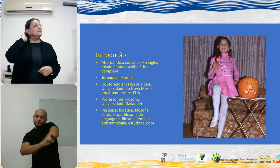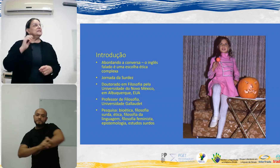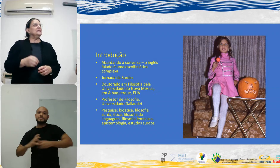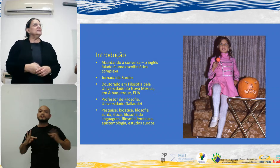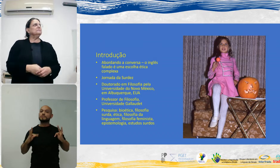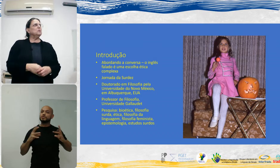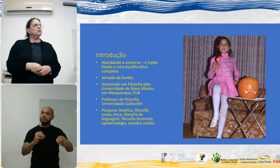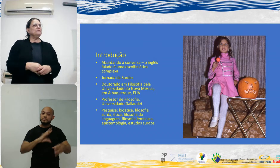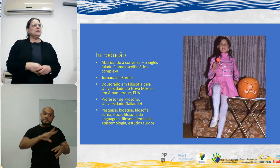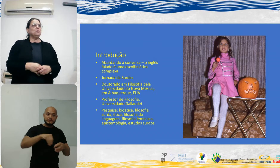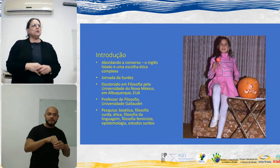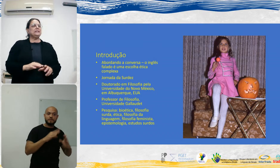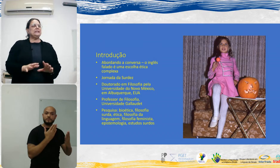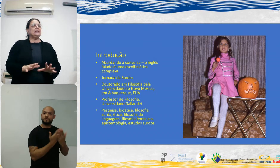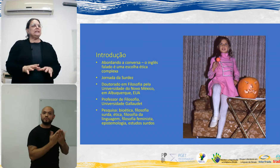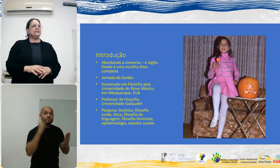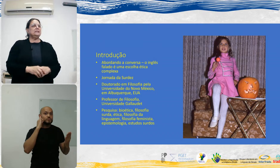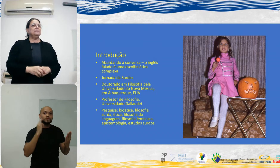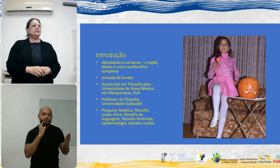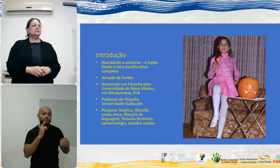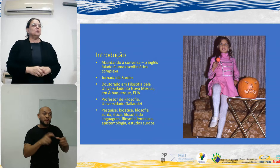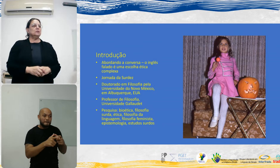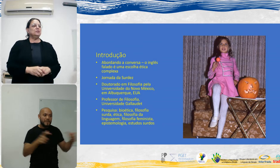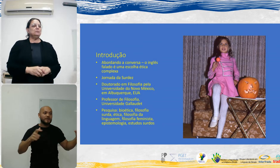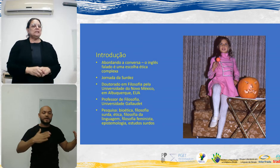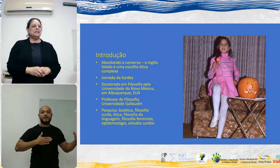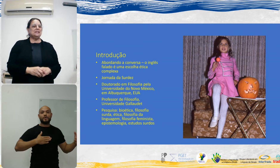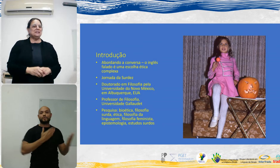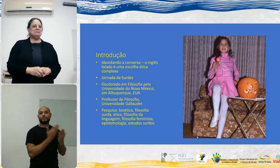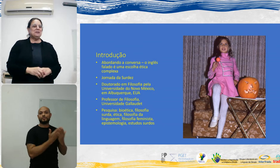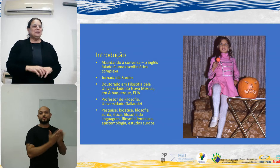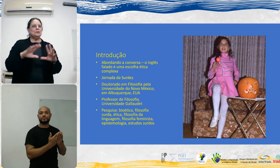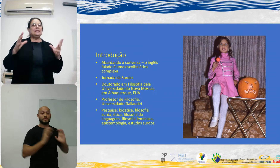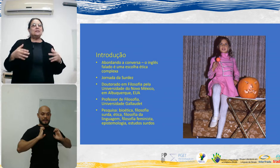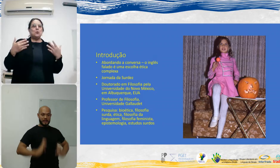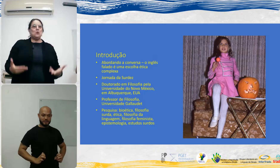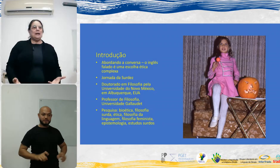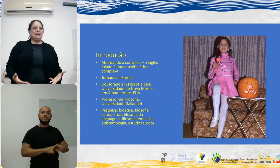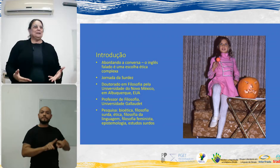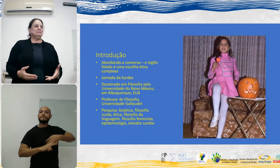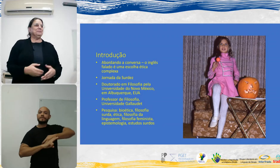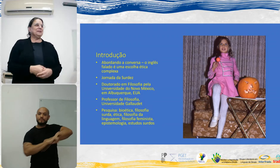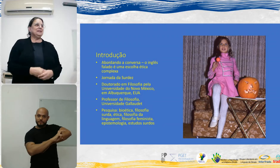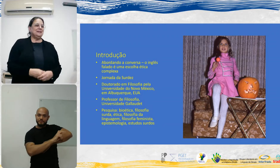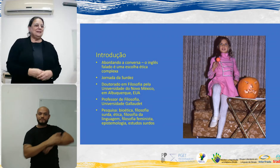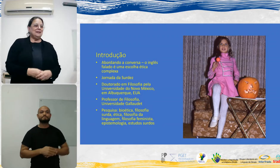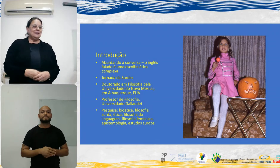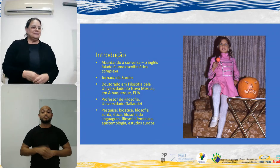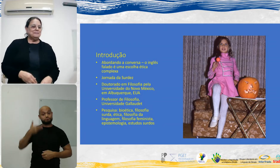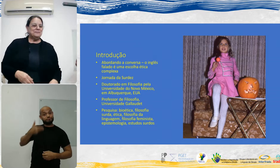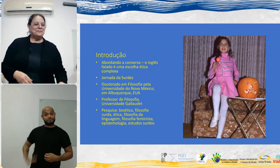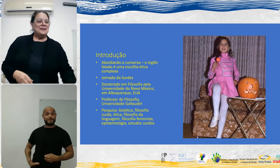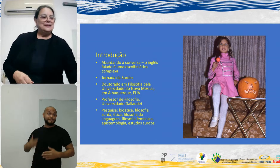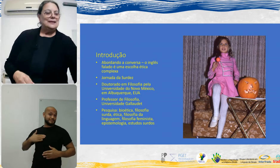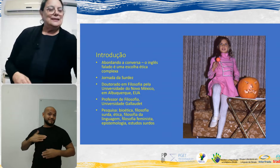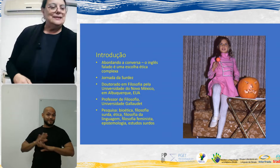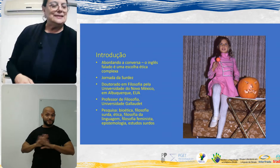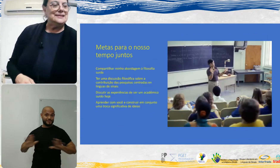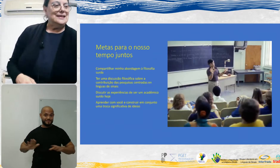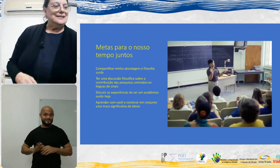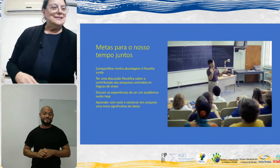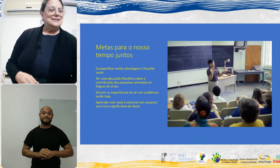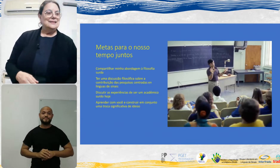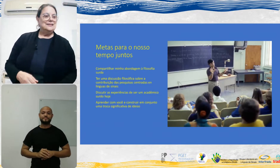in deaf studies, most of my work is ethics and epistemology related. So that's who I am.